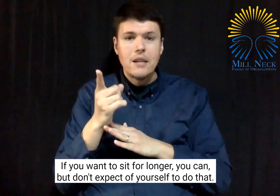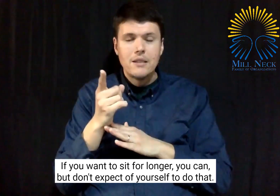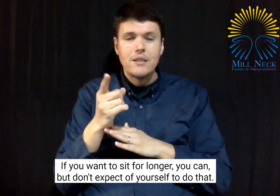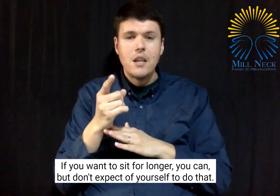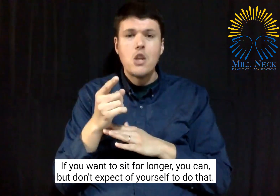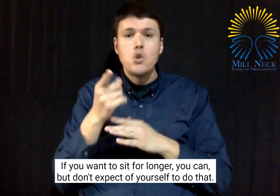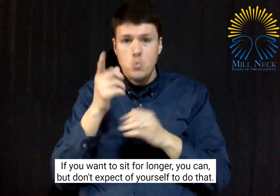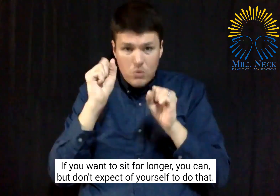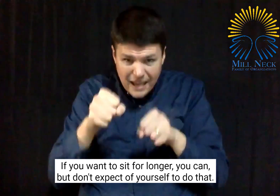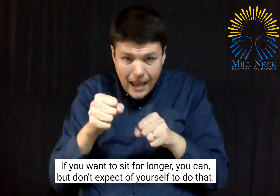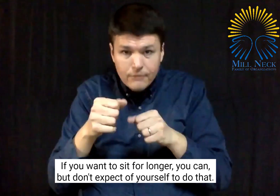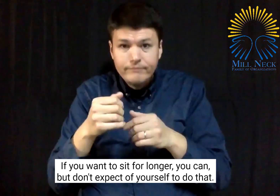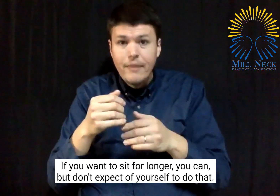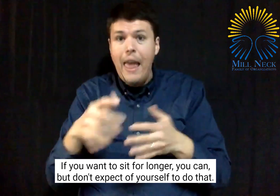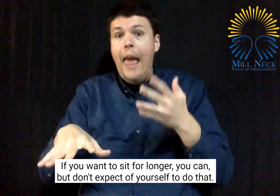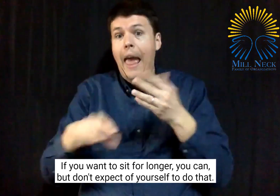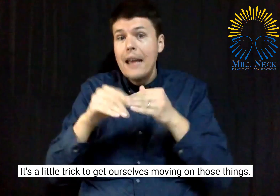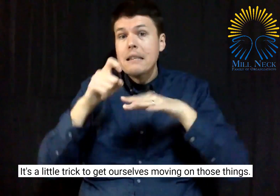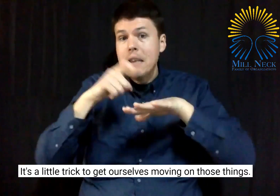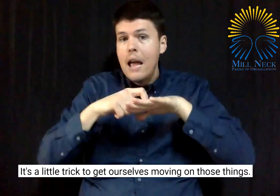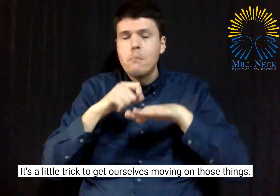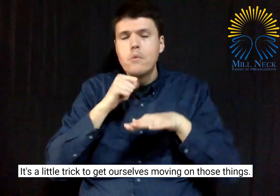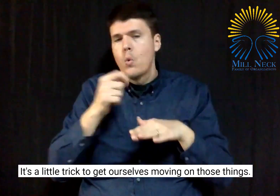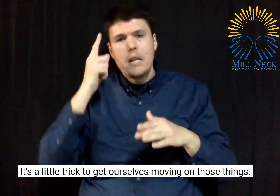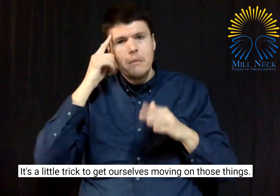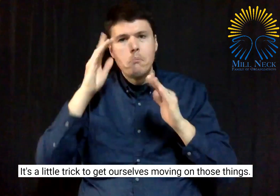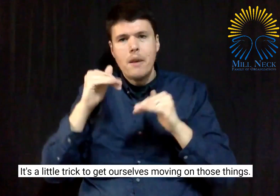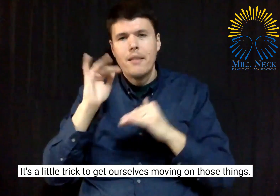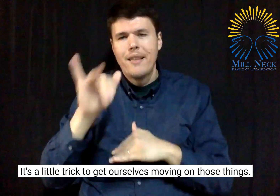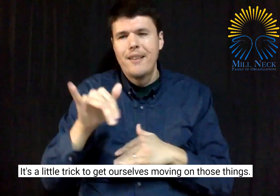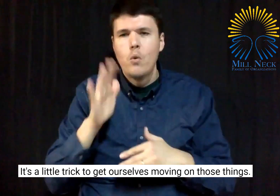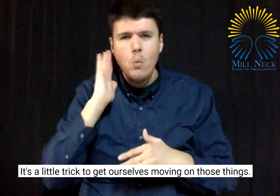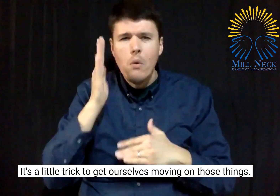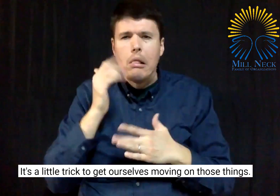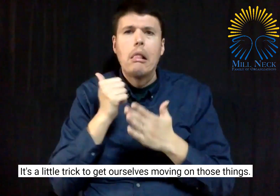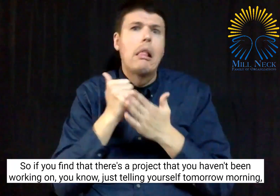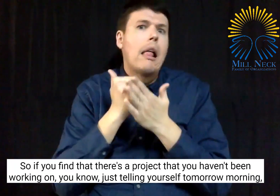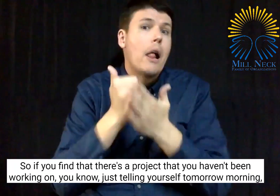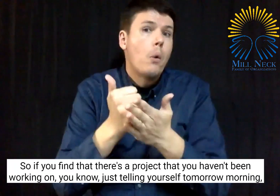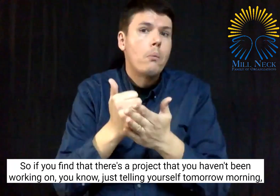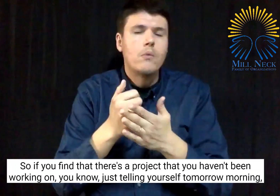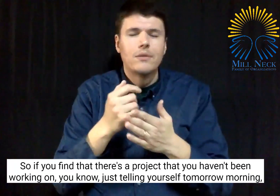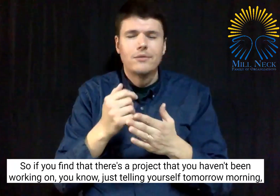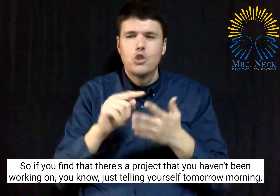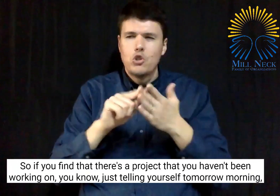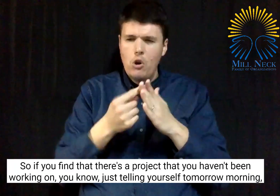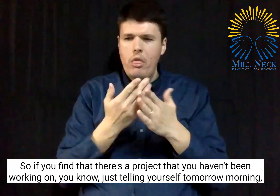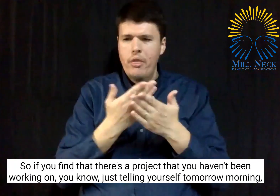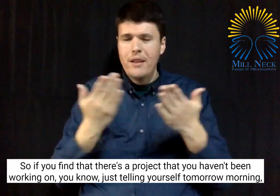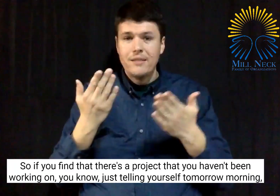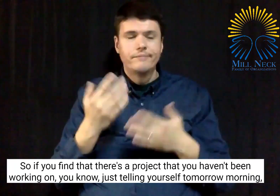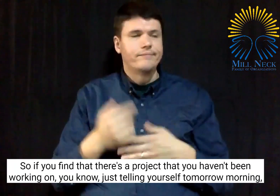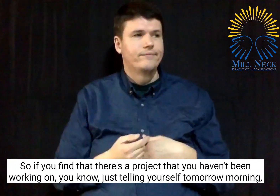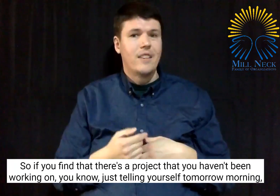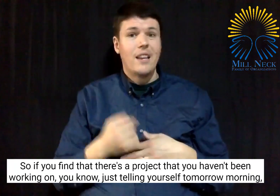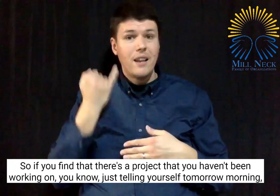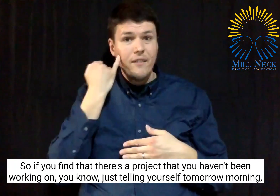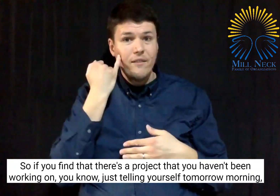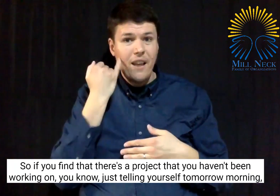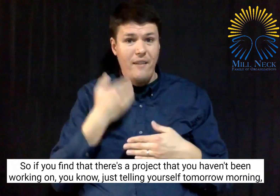don't expect of yourself to do that. It's a little trick to get ourselves moving on those things. So if you find there's a project that you haven't been working on,